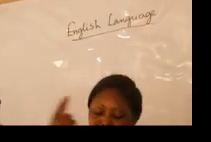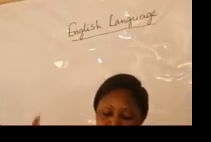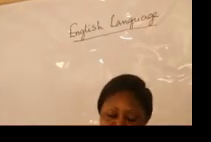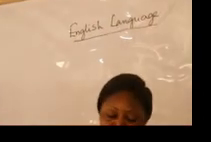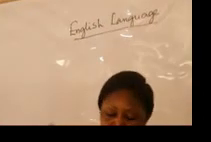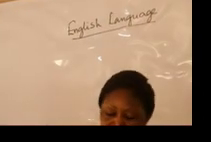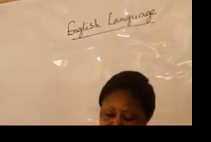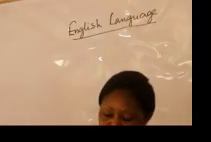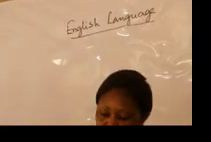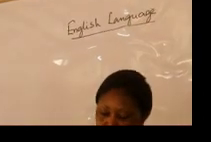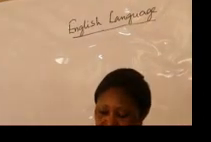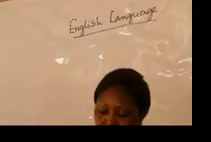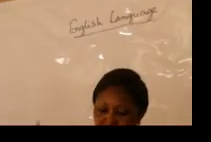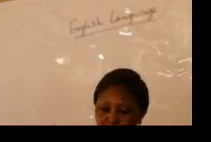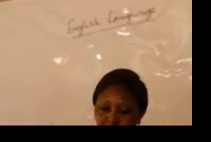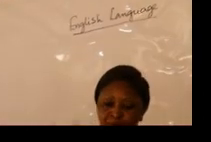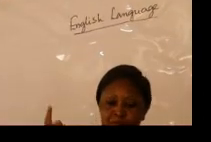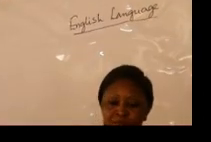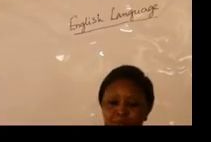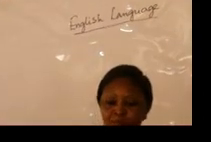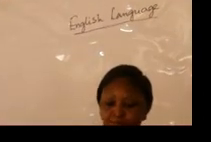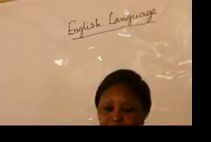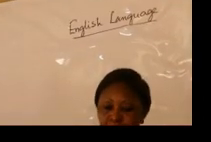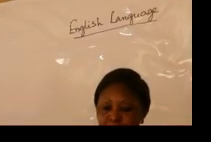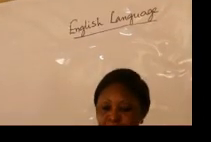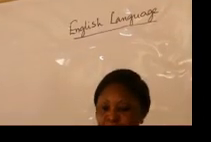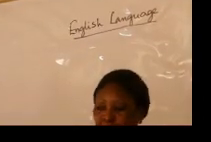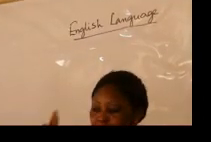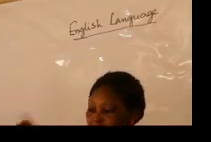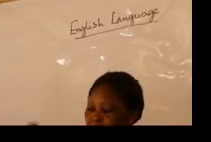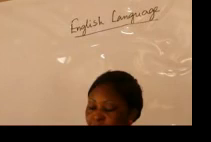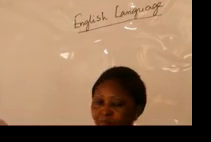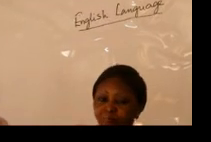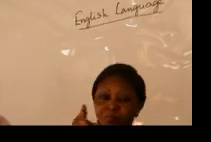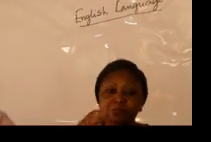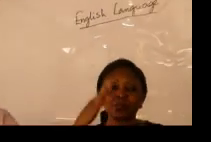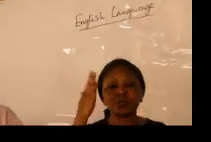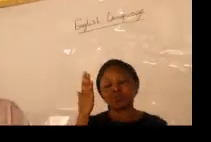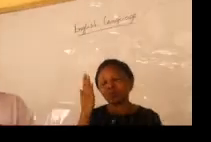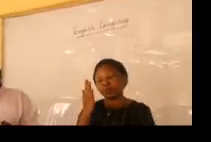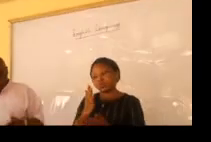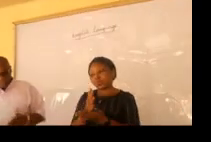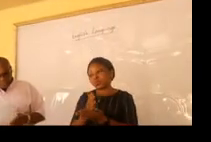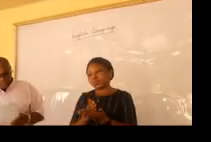use to discuss. I gave you some